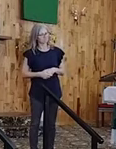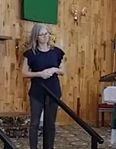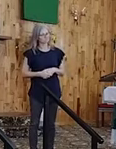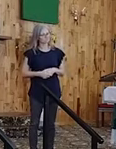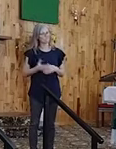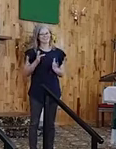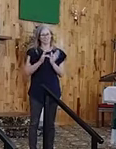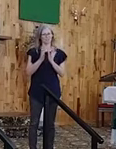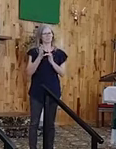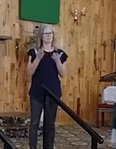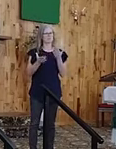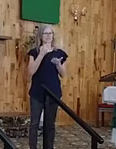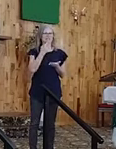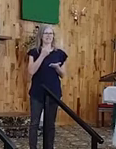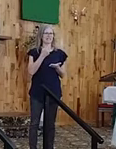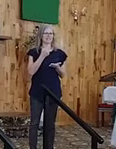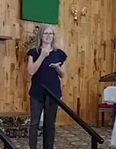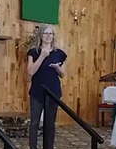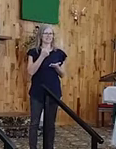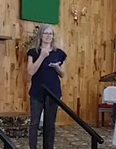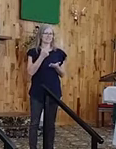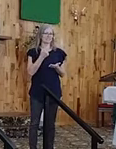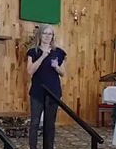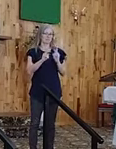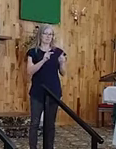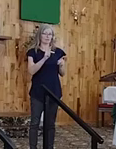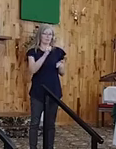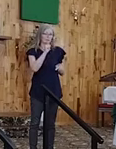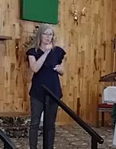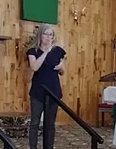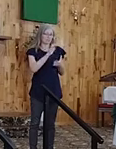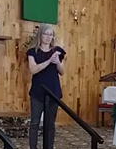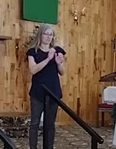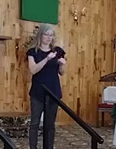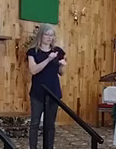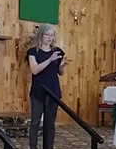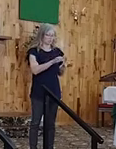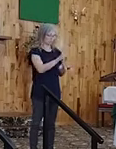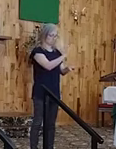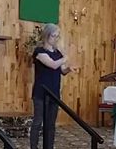Jesus would probably say, so can the non-believer.